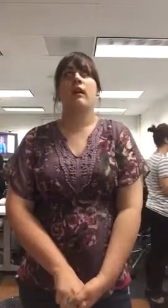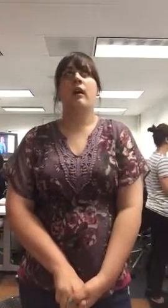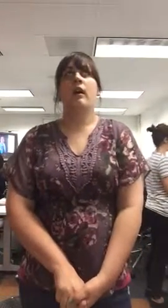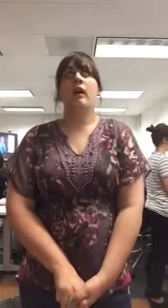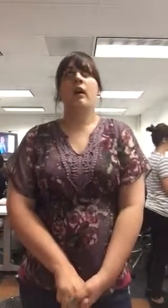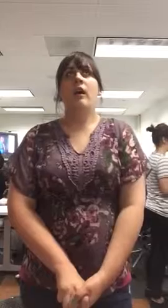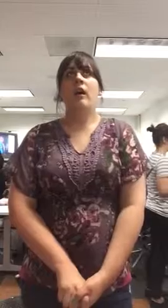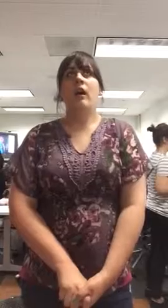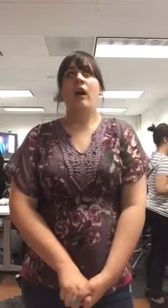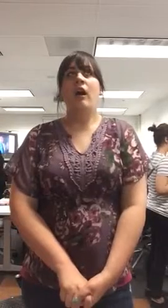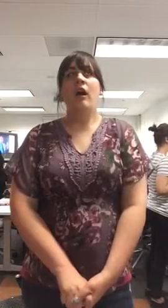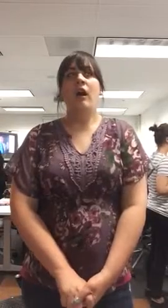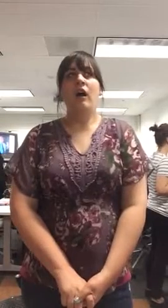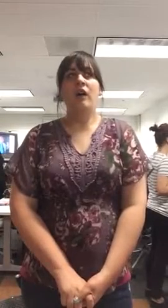Yeah?